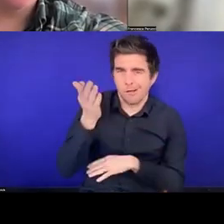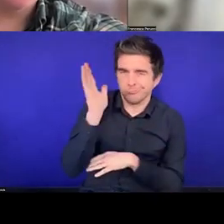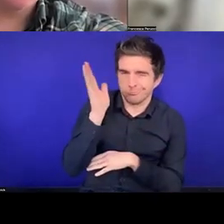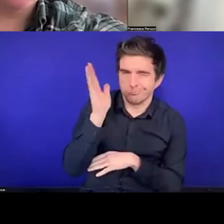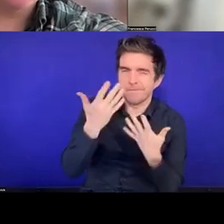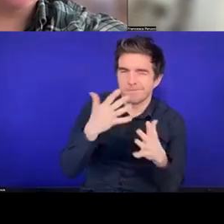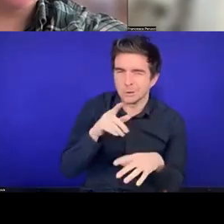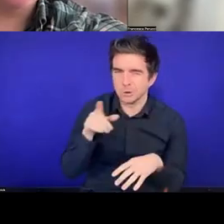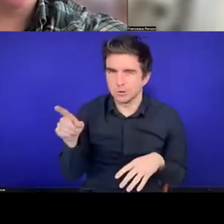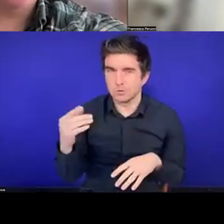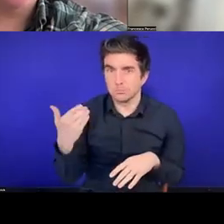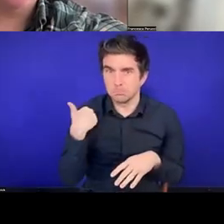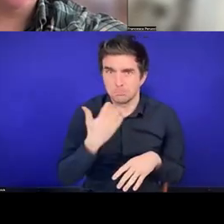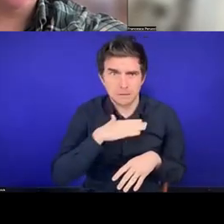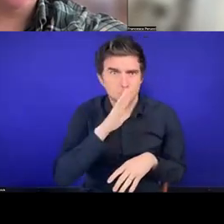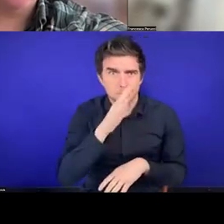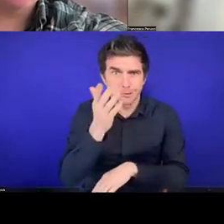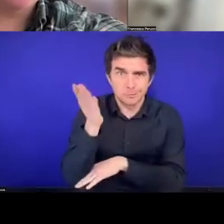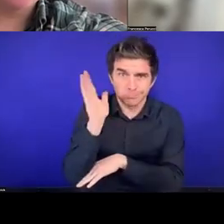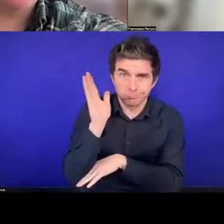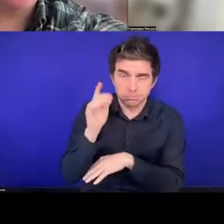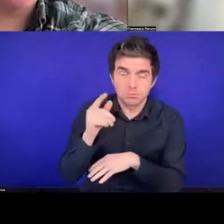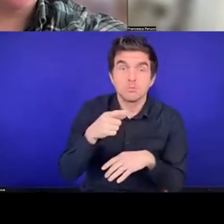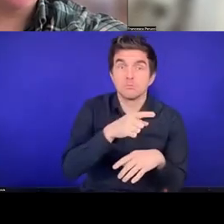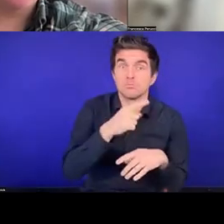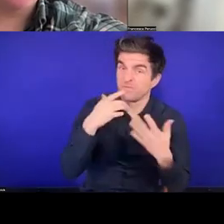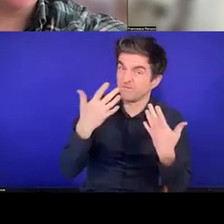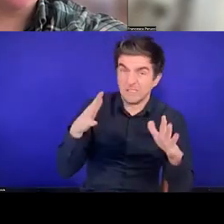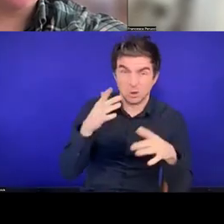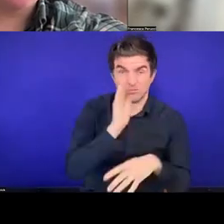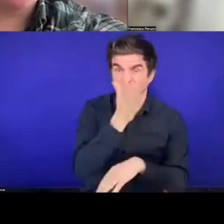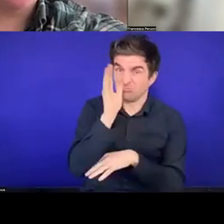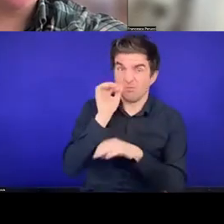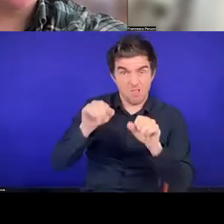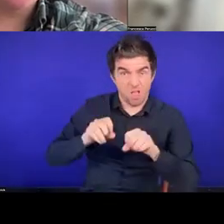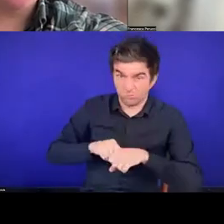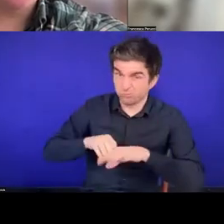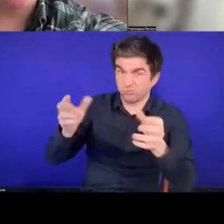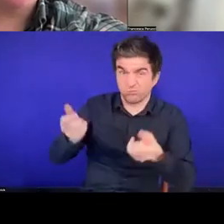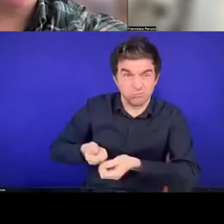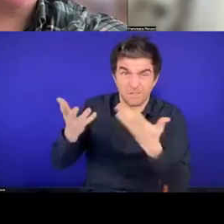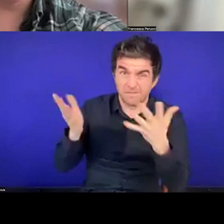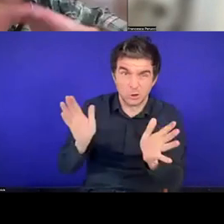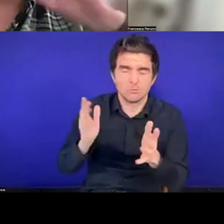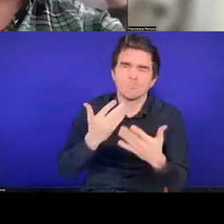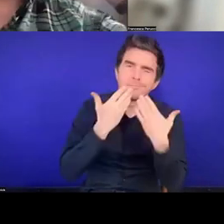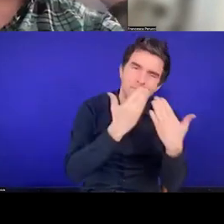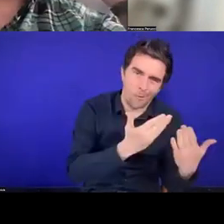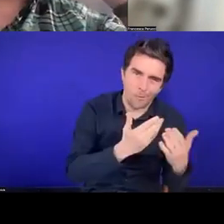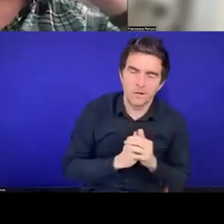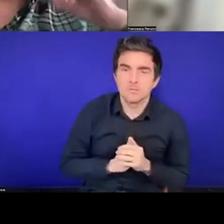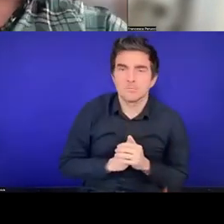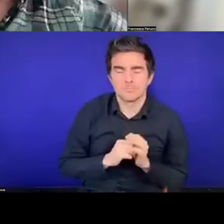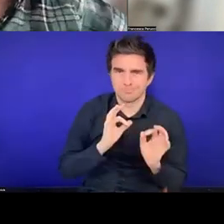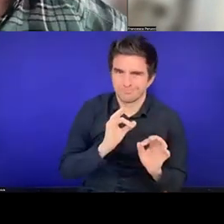was beautiful, and I love the flowers. And congrats for the move to UCLA.